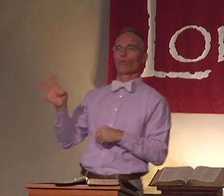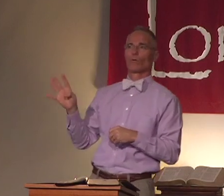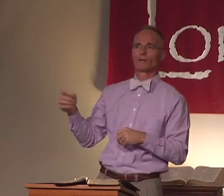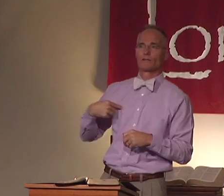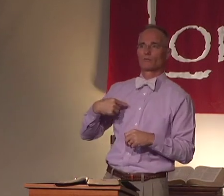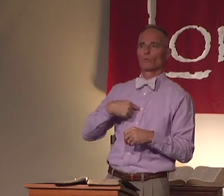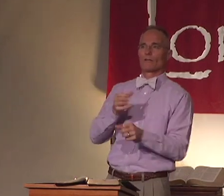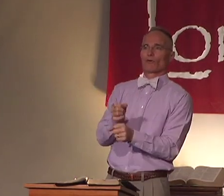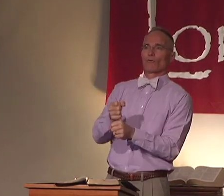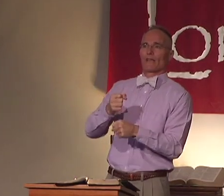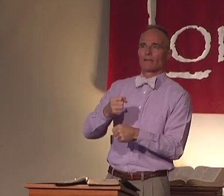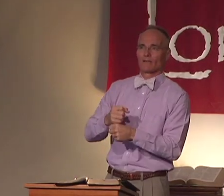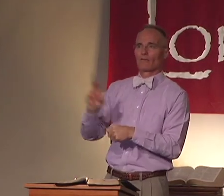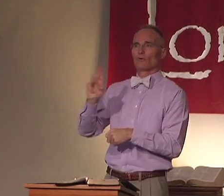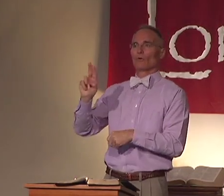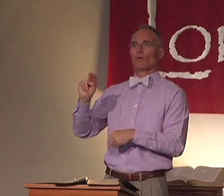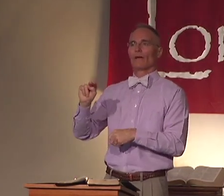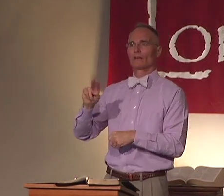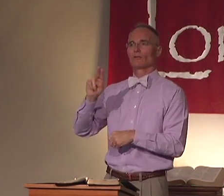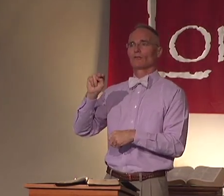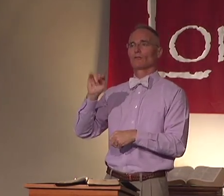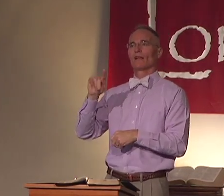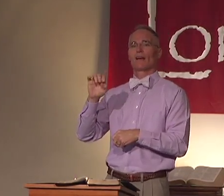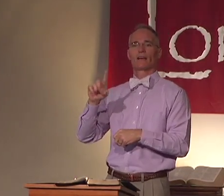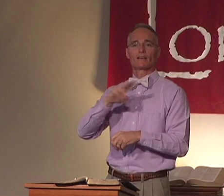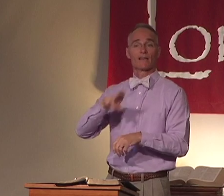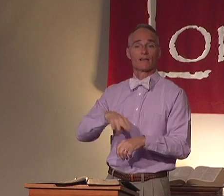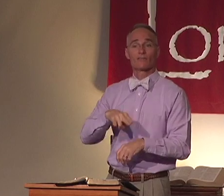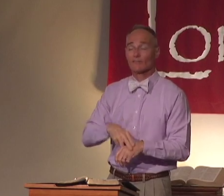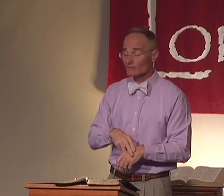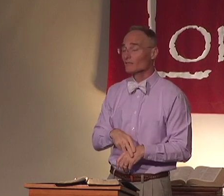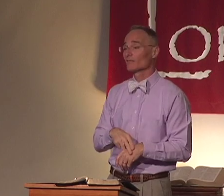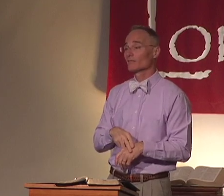the 1940s, when they created the United Nations.